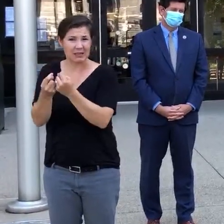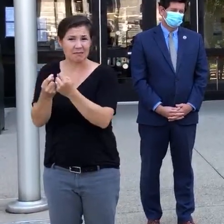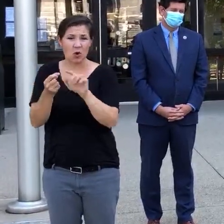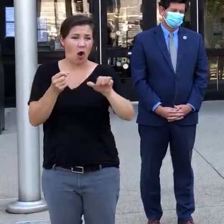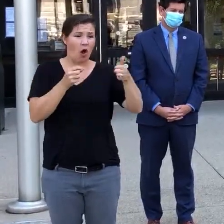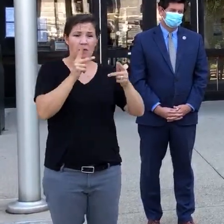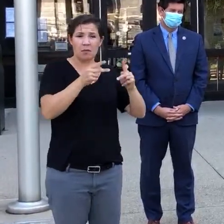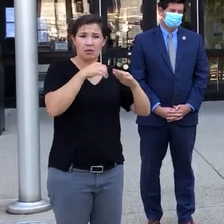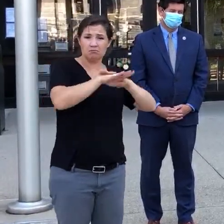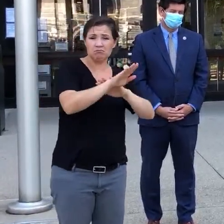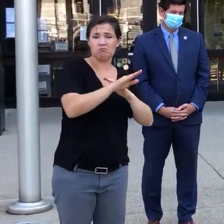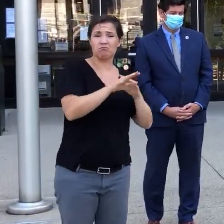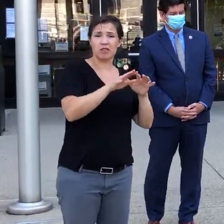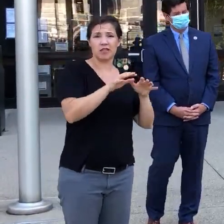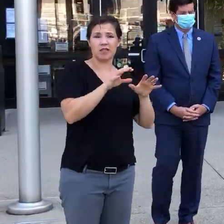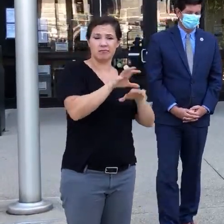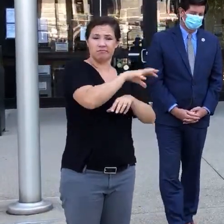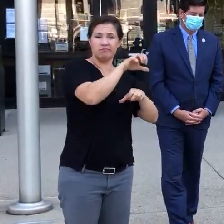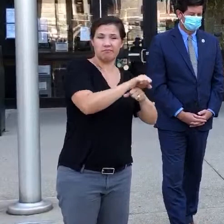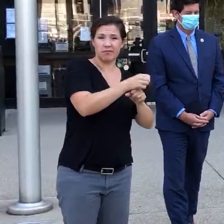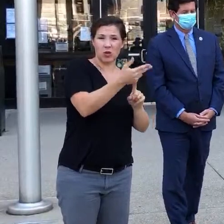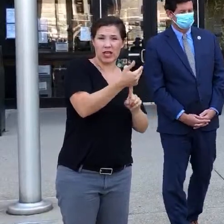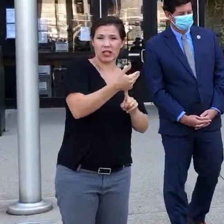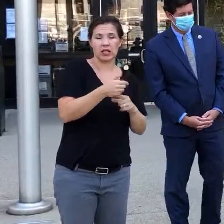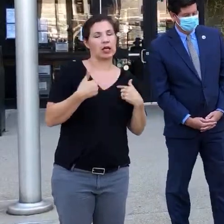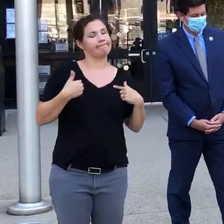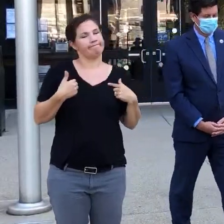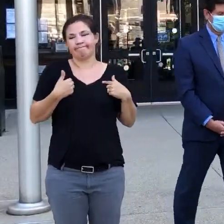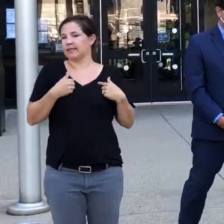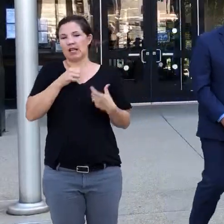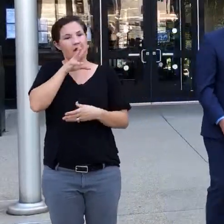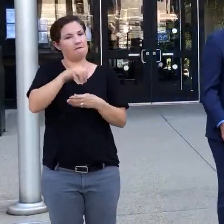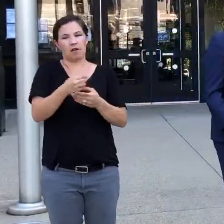We haven't been involved in those discussions.